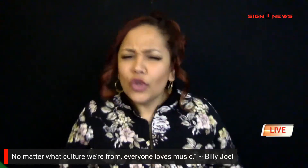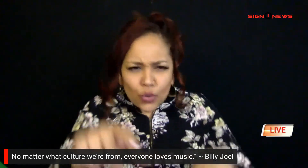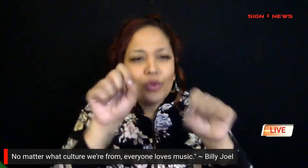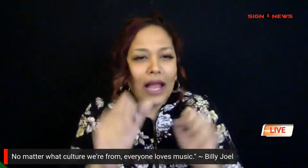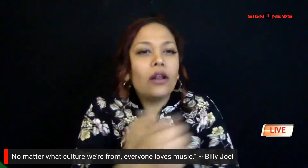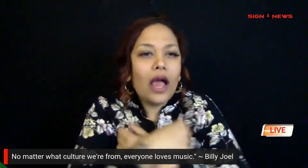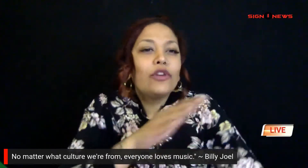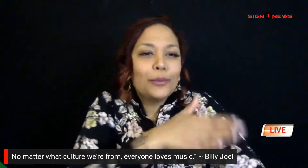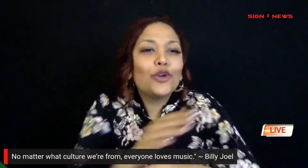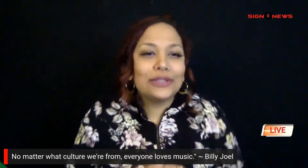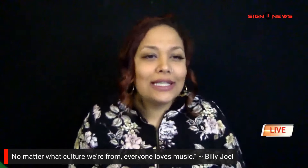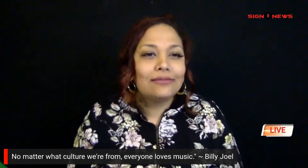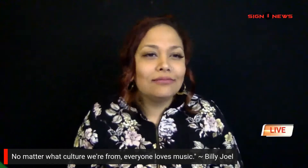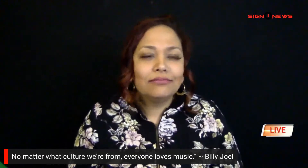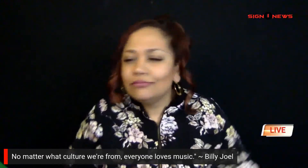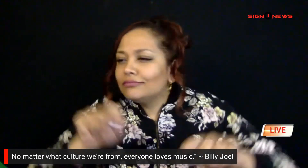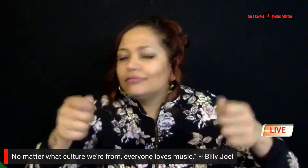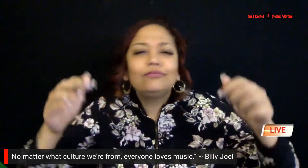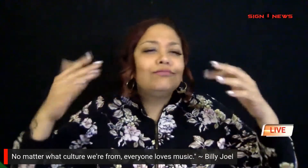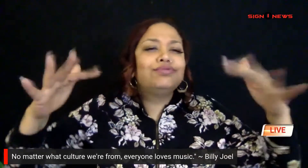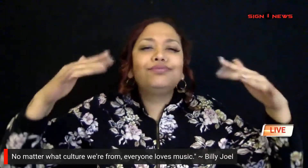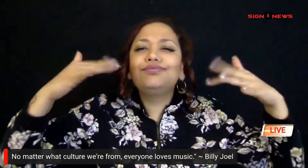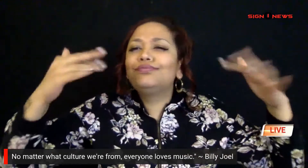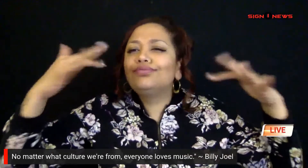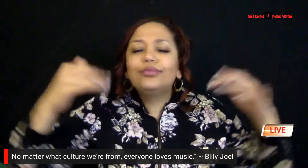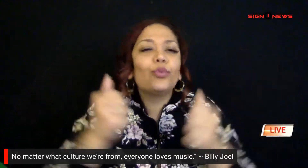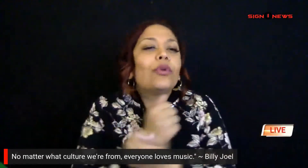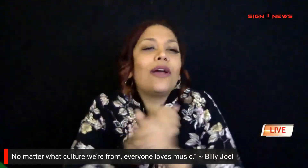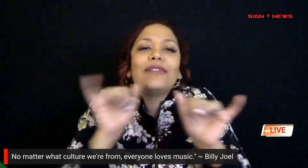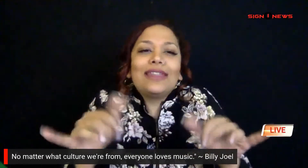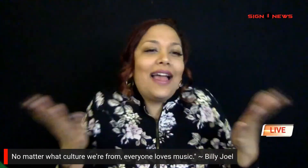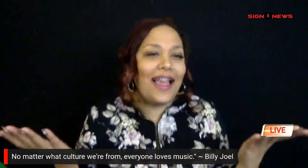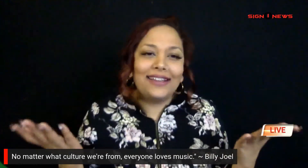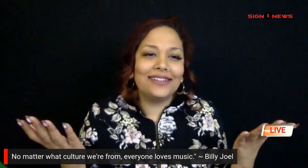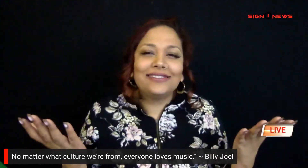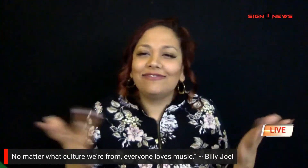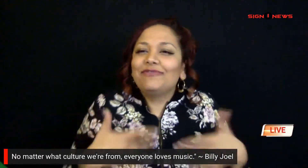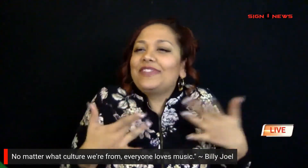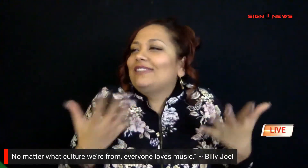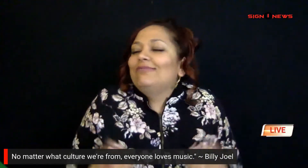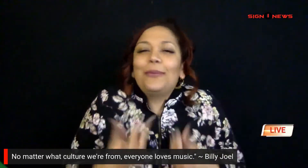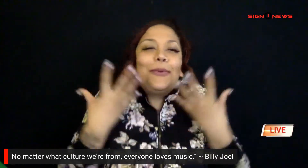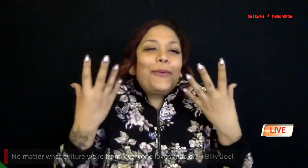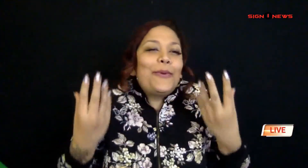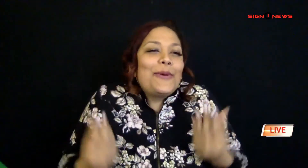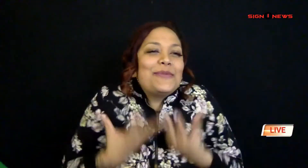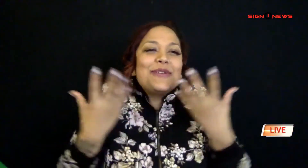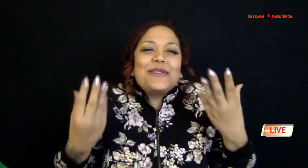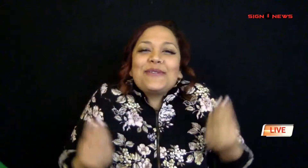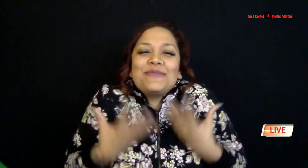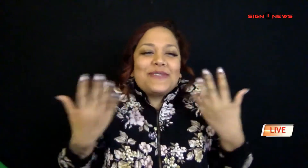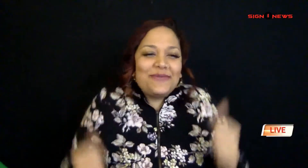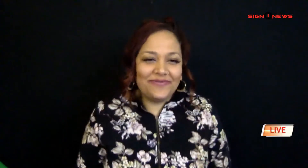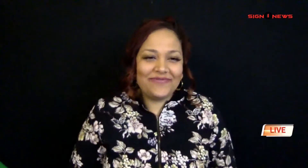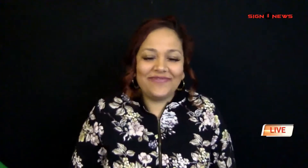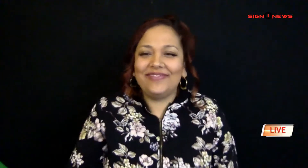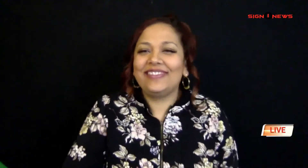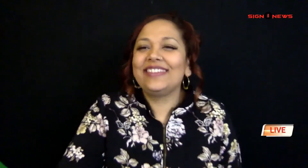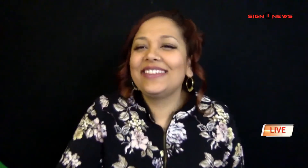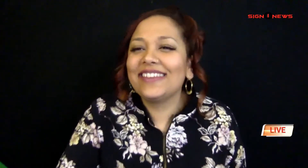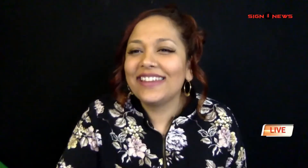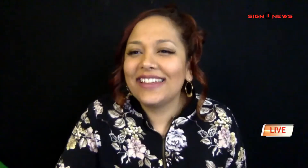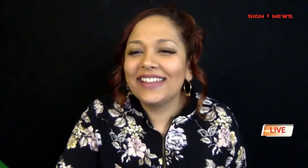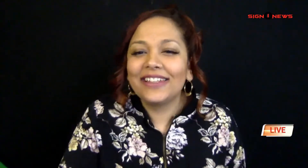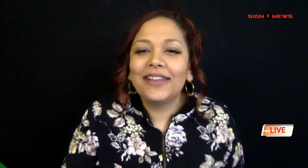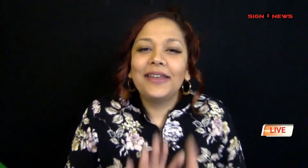Just because you can't hear the music doesn't mean you can't love it. You can love music. You can feel that vibration. You can love that. That's